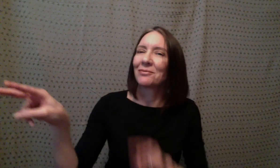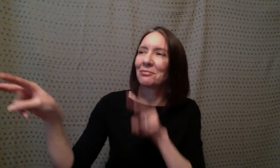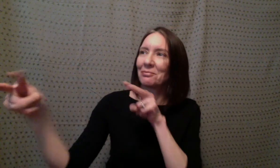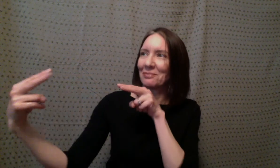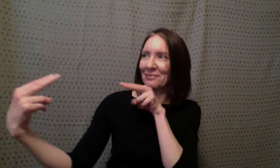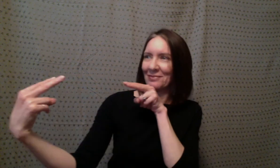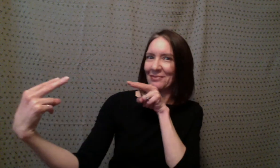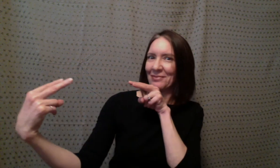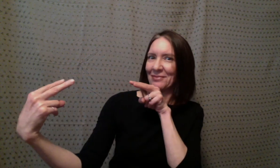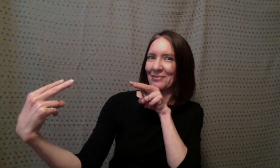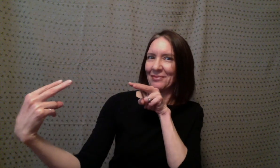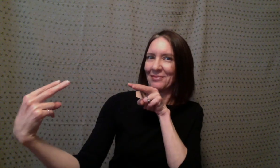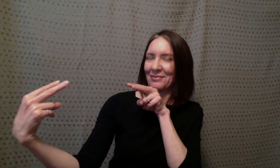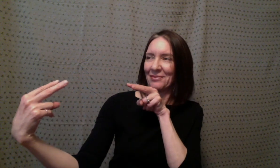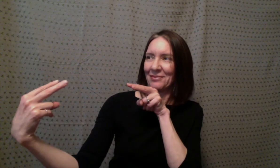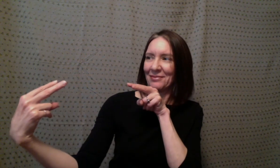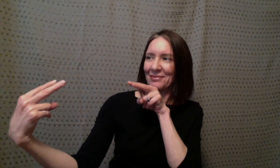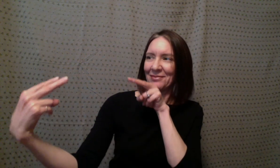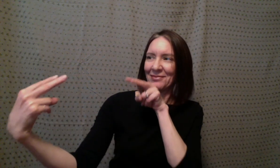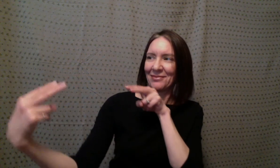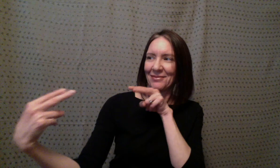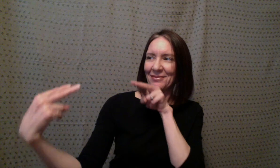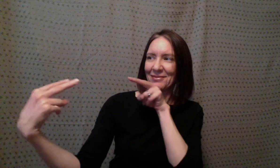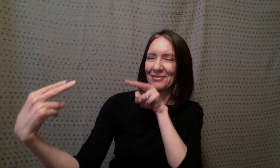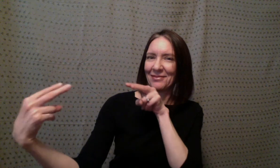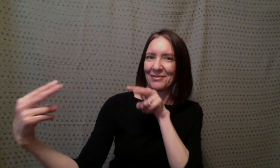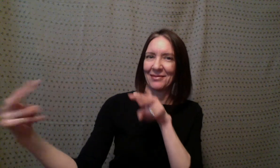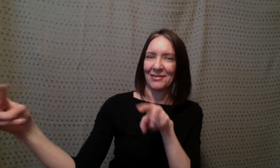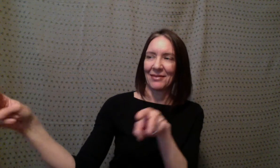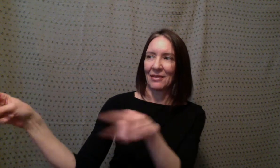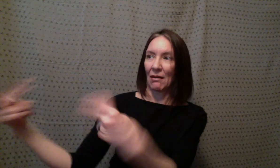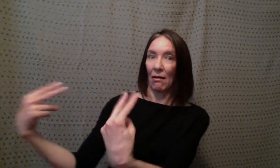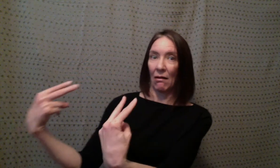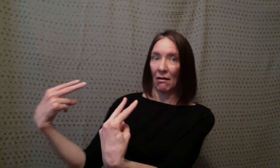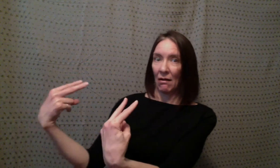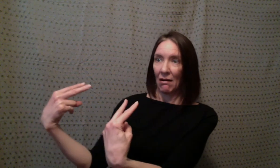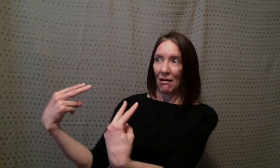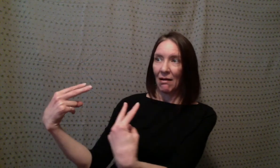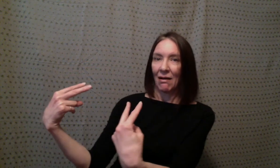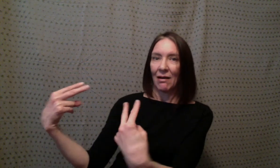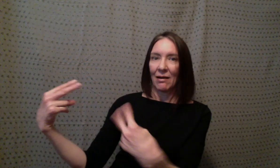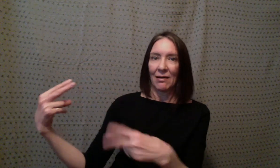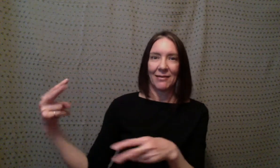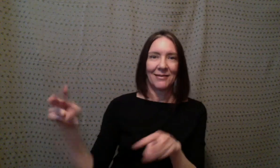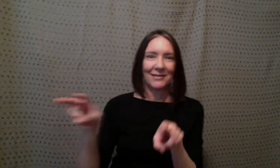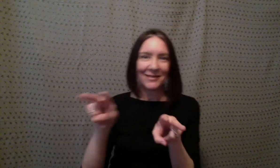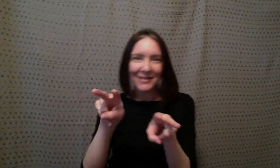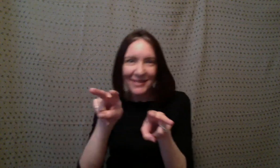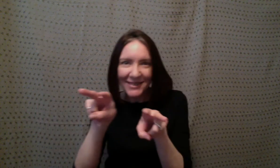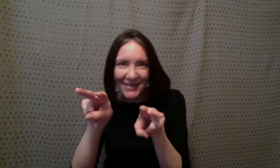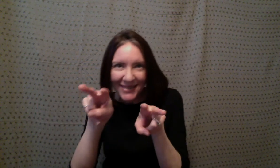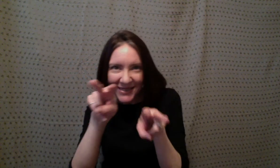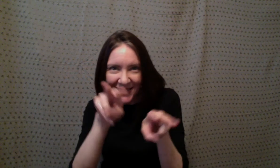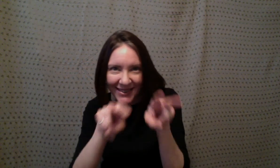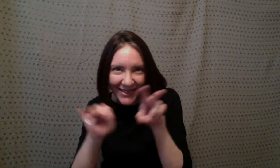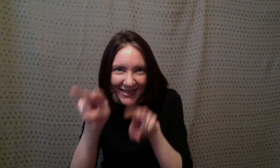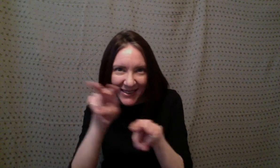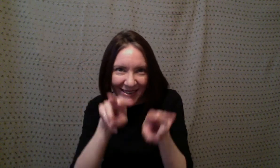if people are looking at each other, or if more than one person is looking at the signer. Use both hands or just